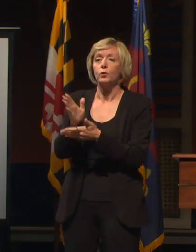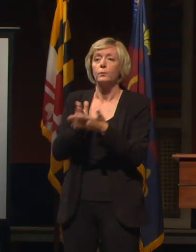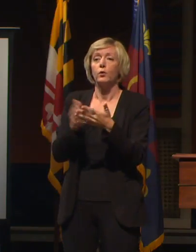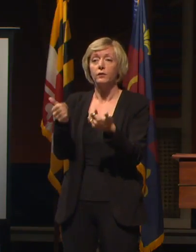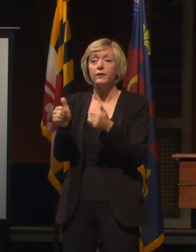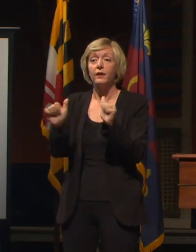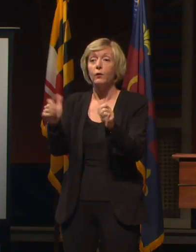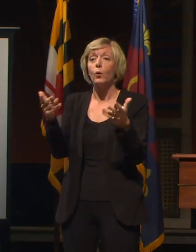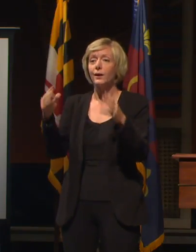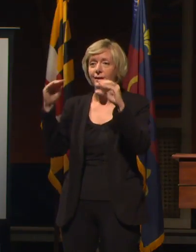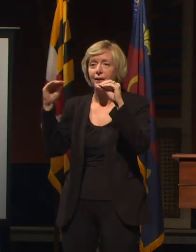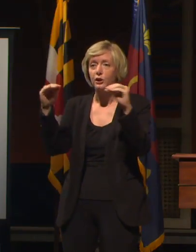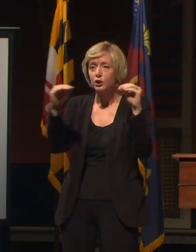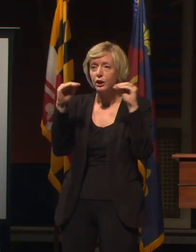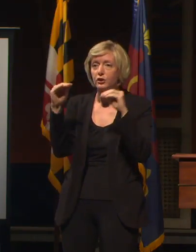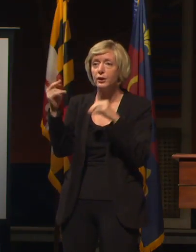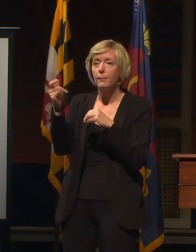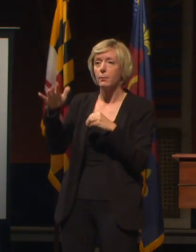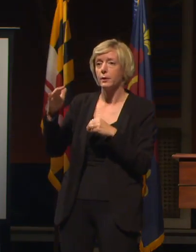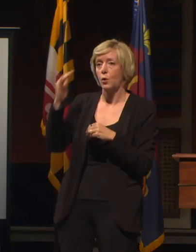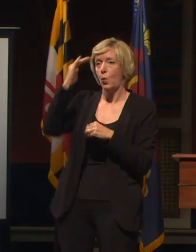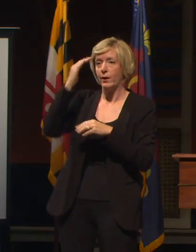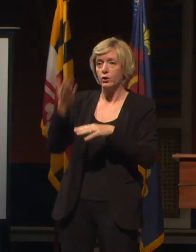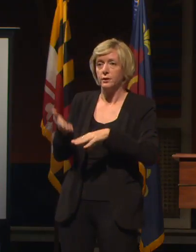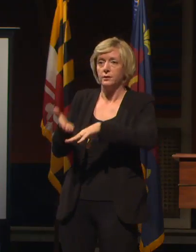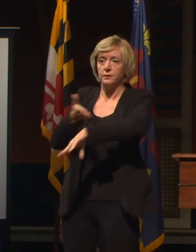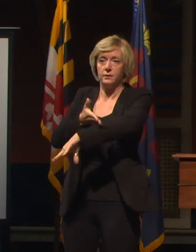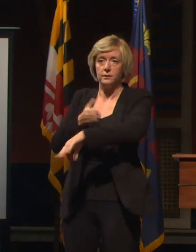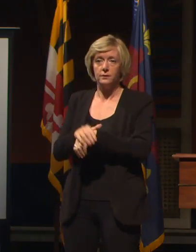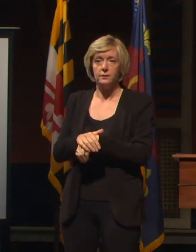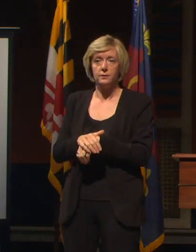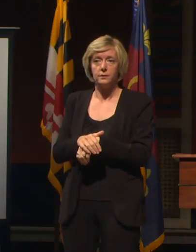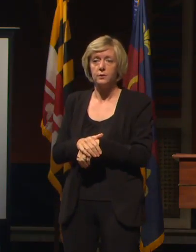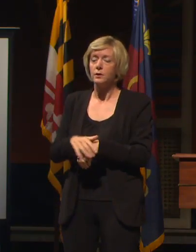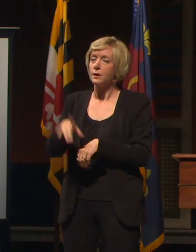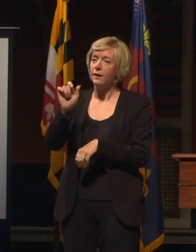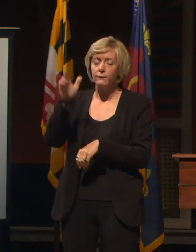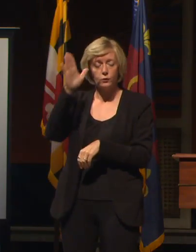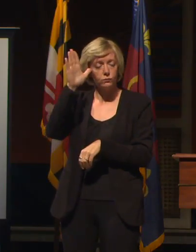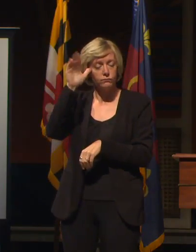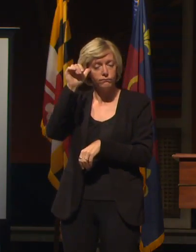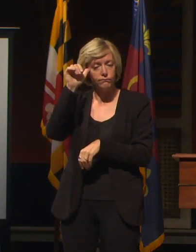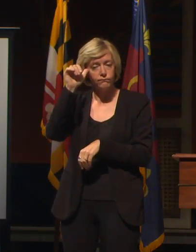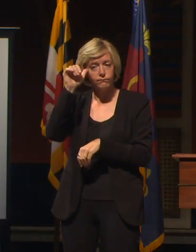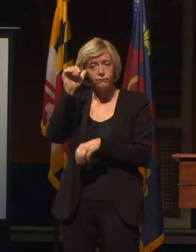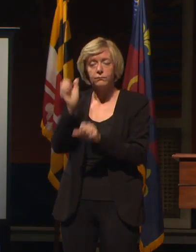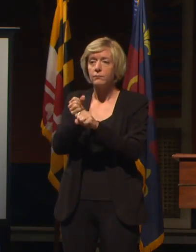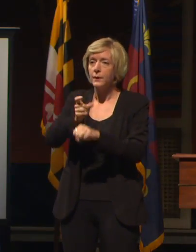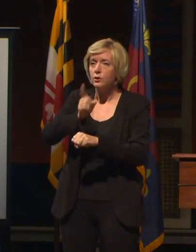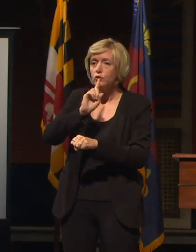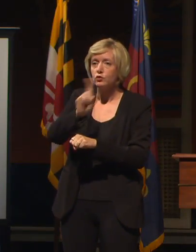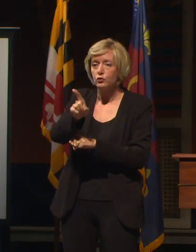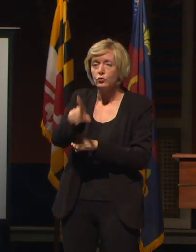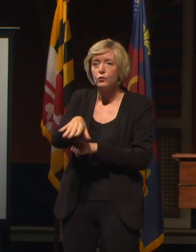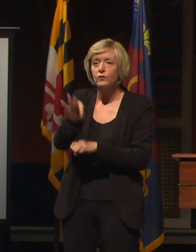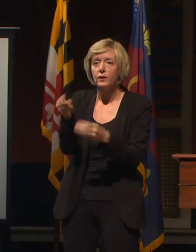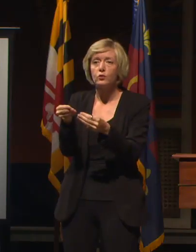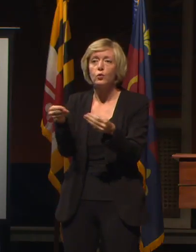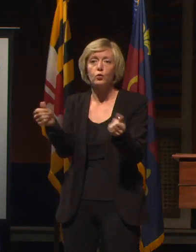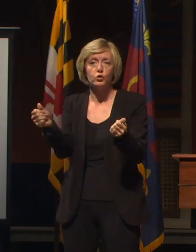effort is education and public awareness. We must remain steadfast in our resolve to find